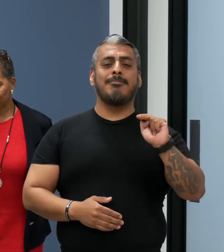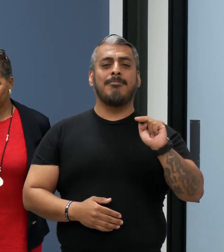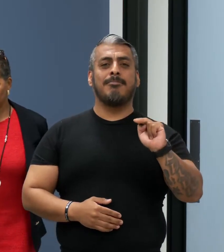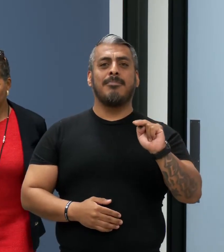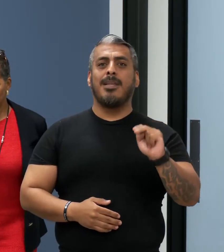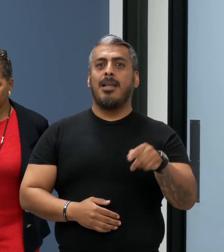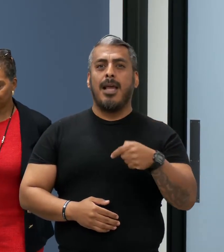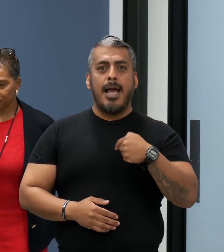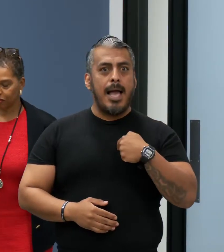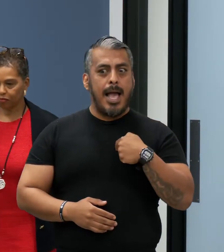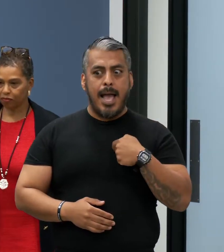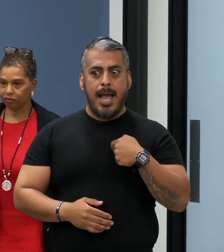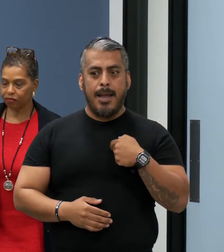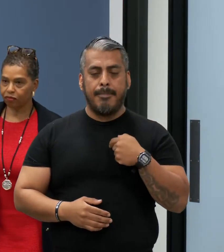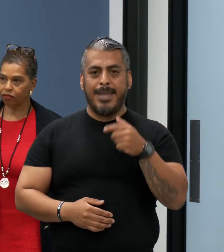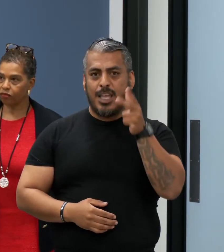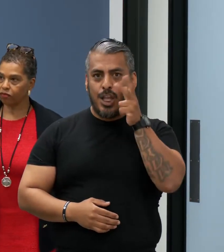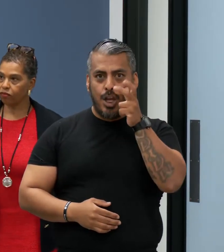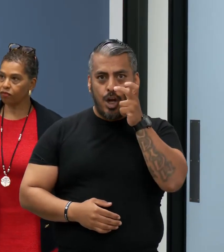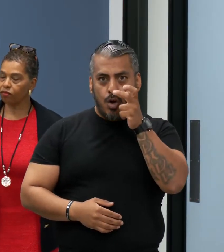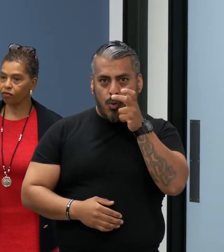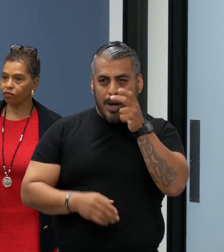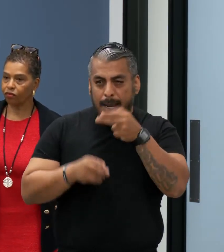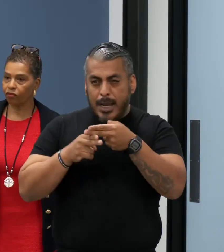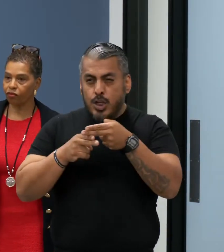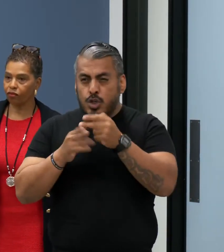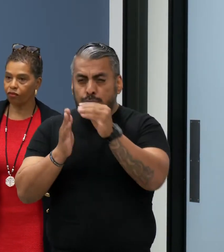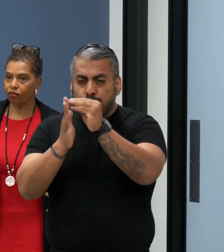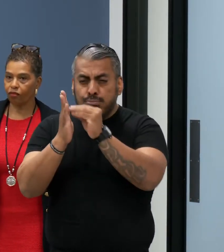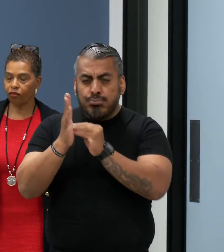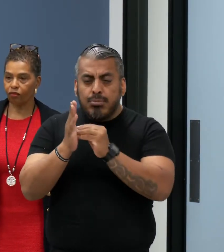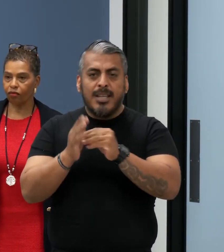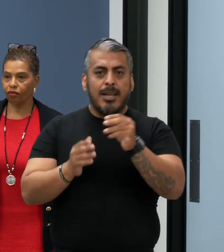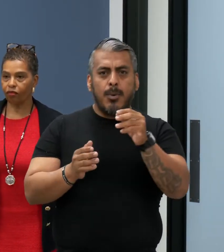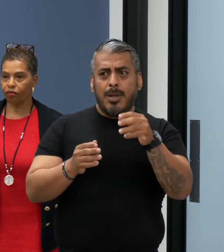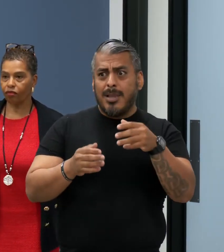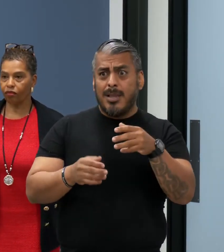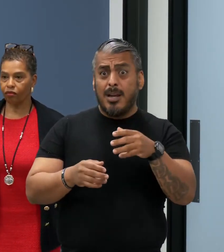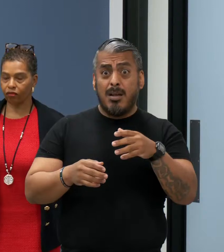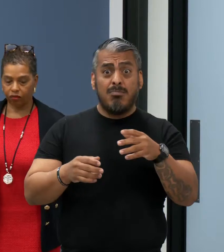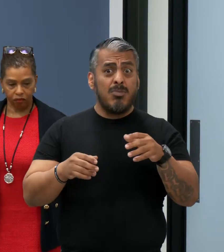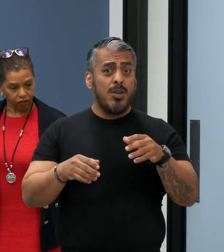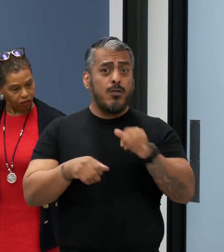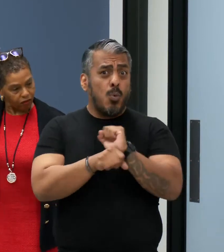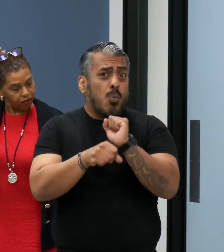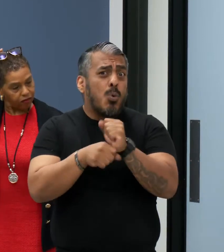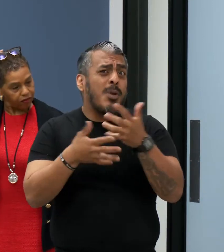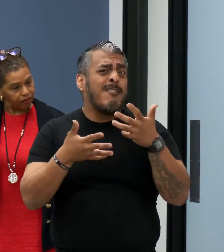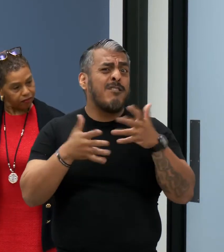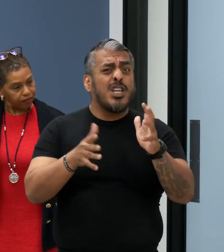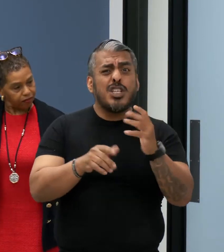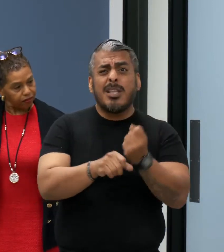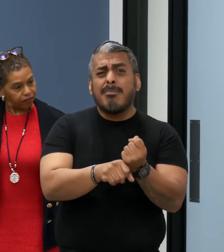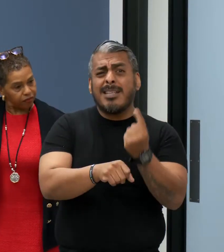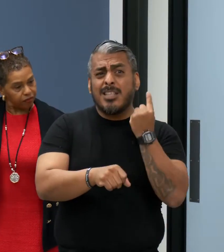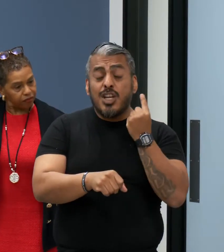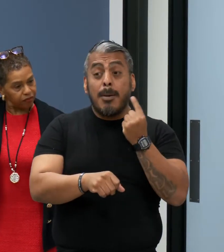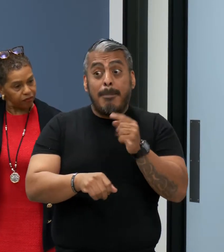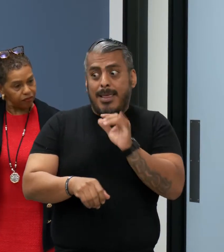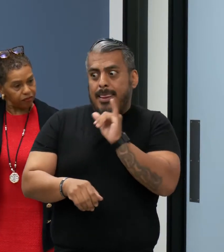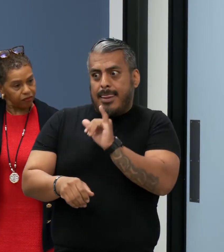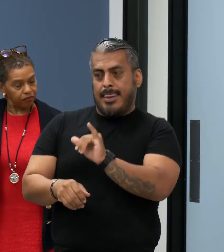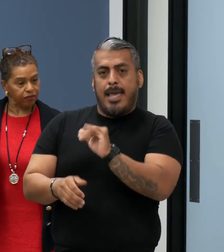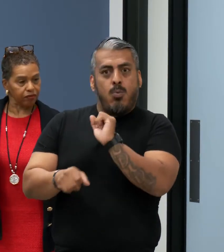I'm just hearing a partial list of everything that we've done over the course of the past year, but even that amount of